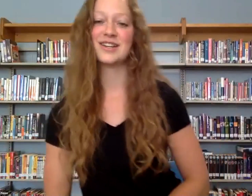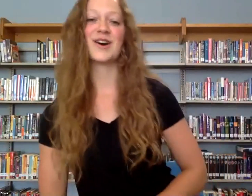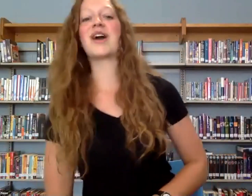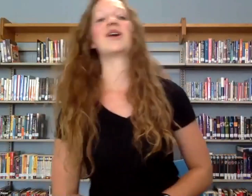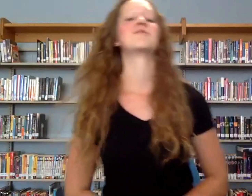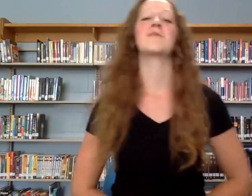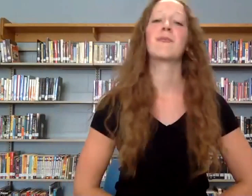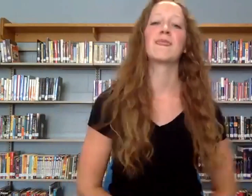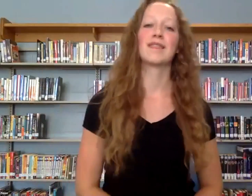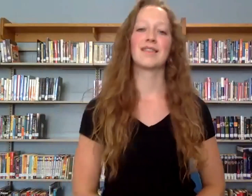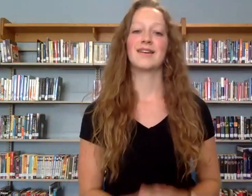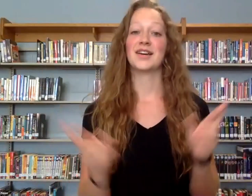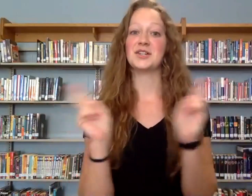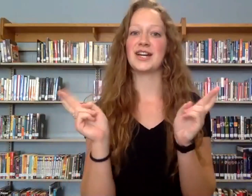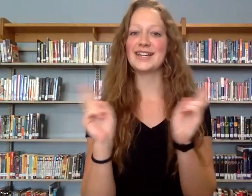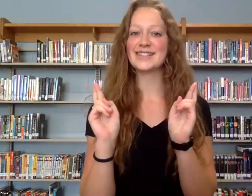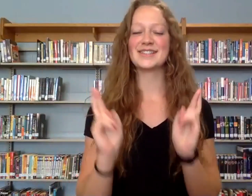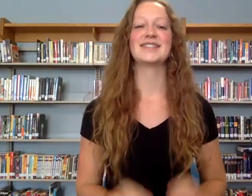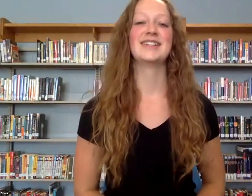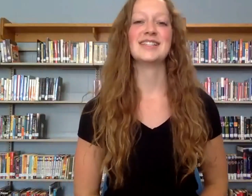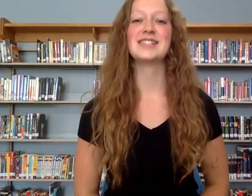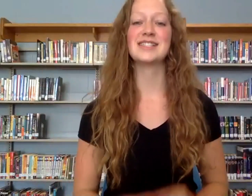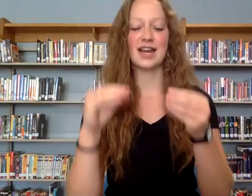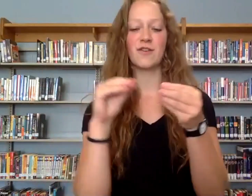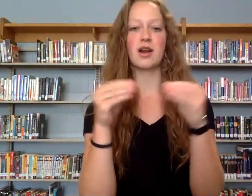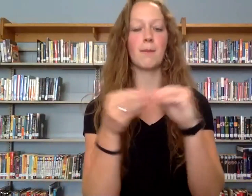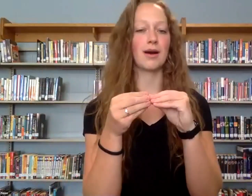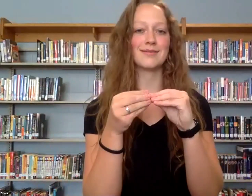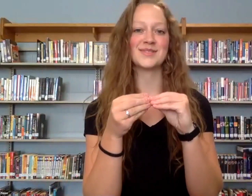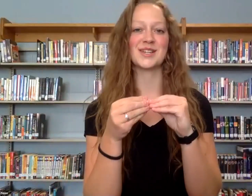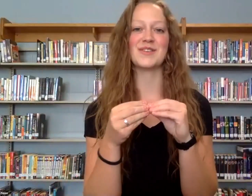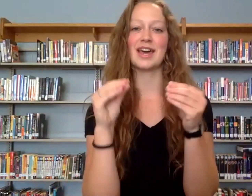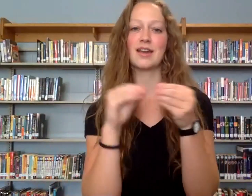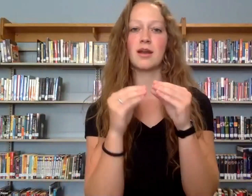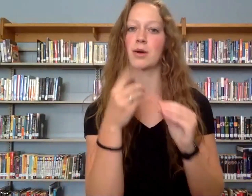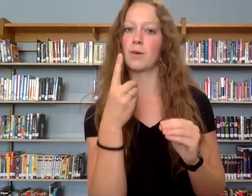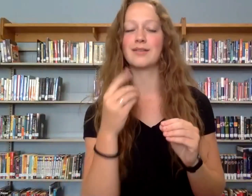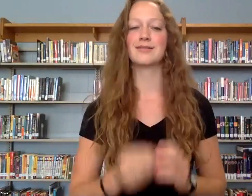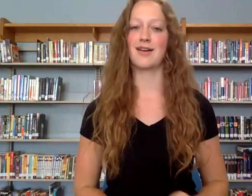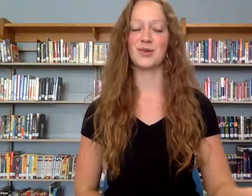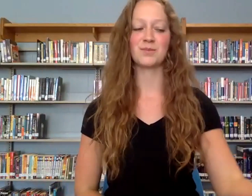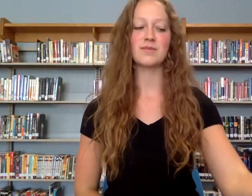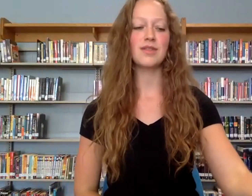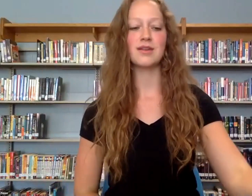Okay. Yep. You ready? This is a sign for number. I'm going to be like number 1. All right. Here